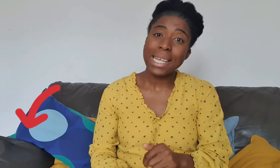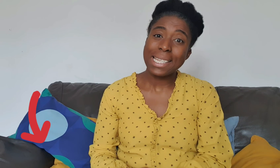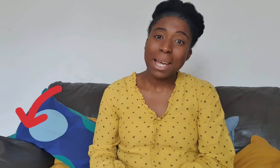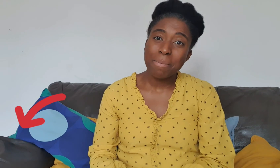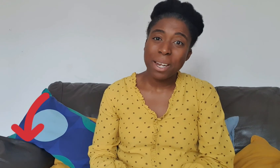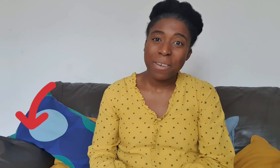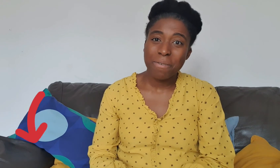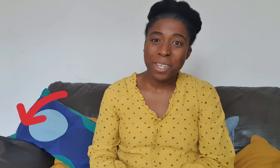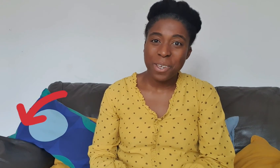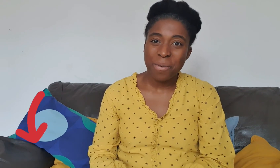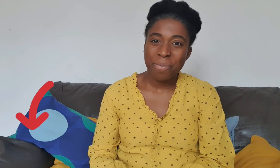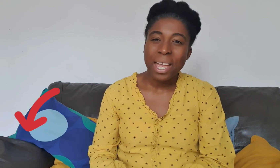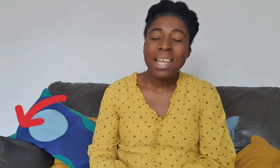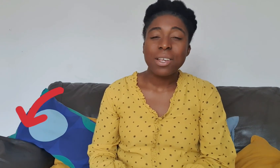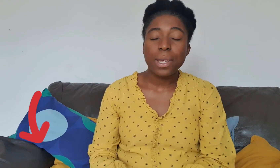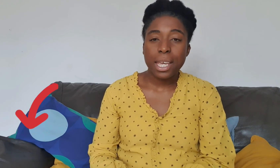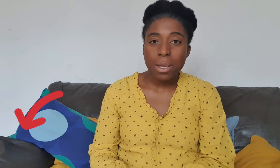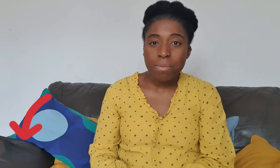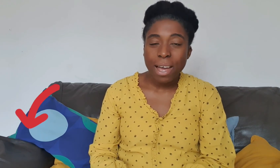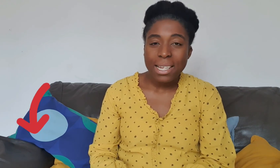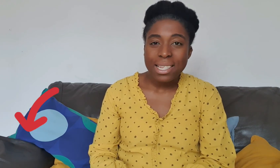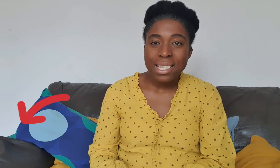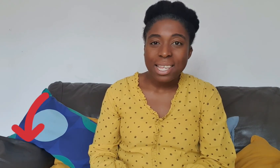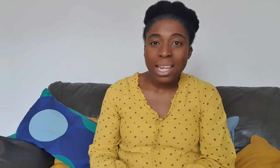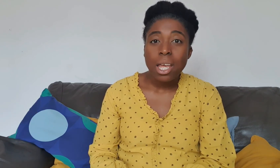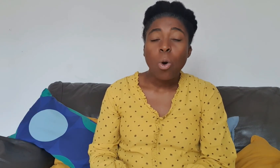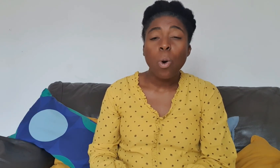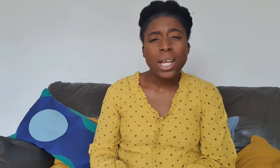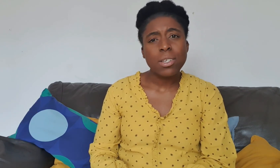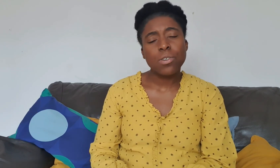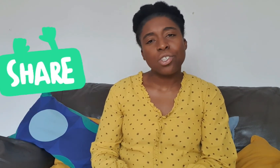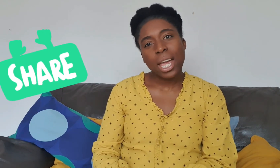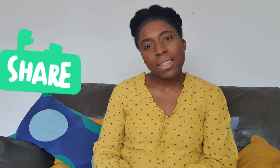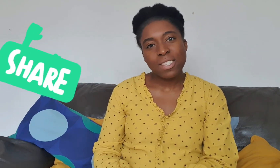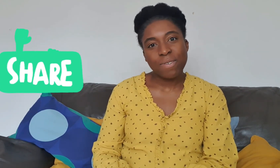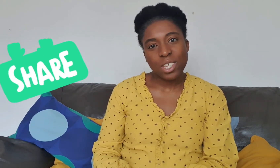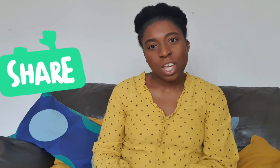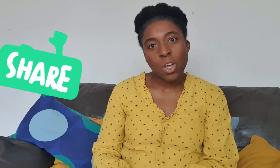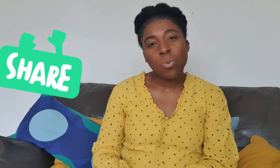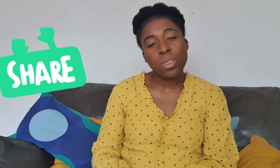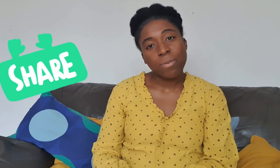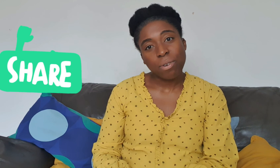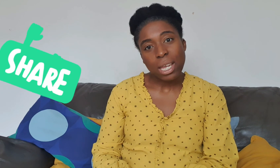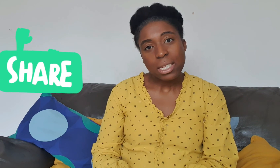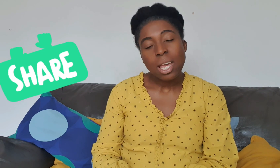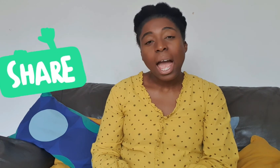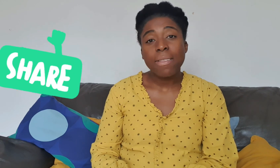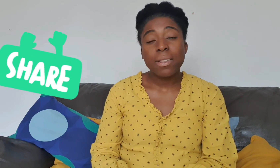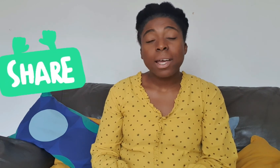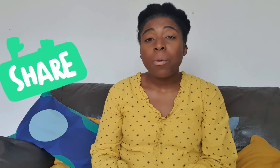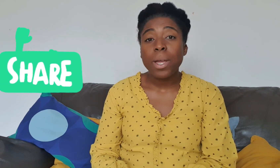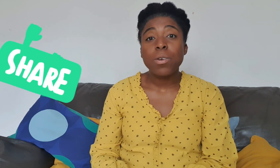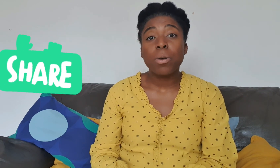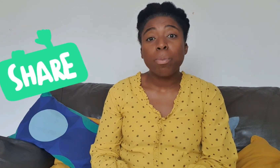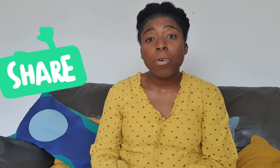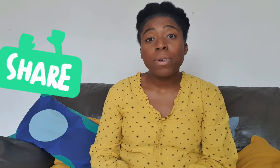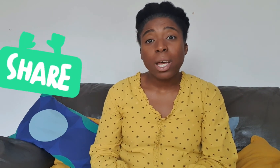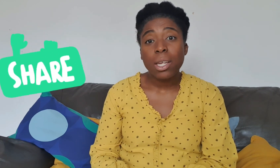down below for you. So keep practicing. Why don't you share this video with a friend, and in that way you can both learn